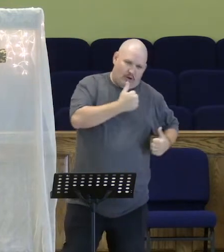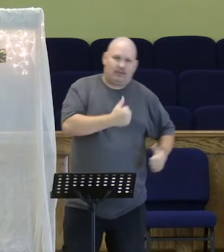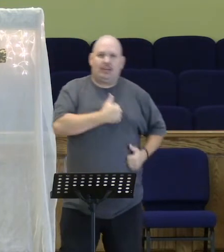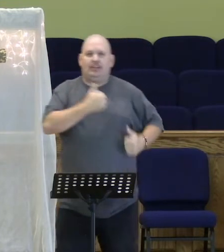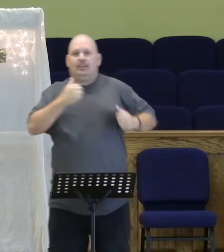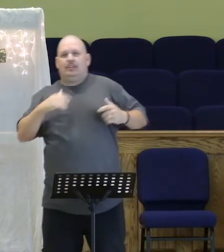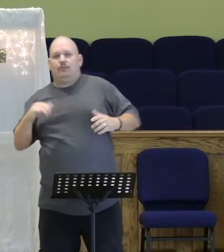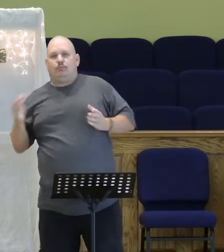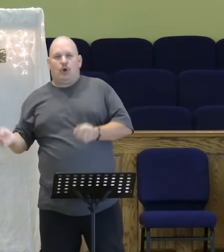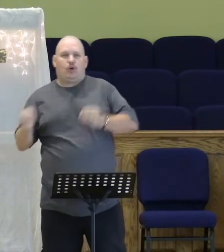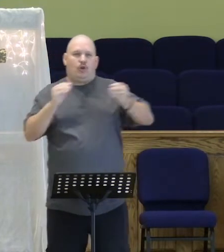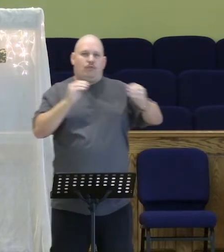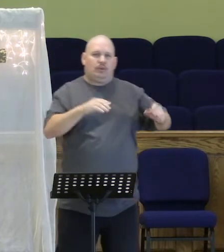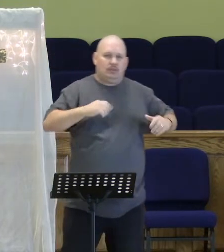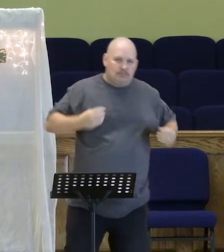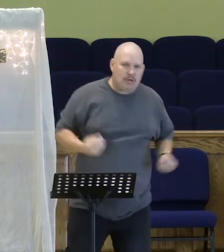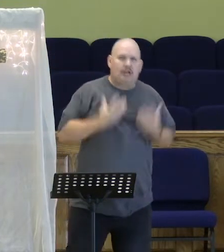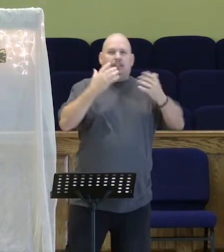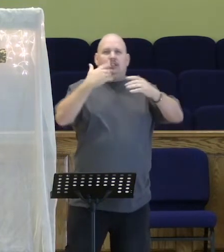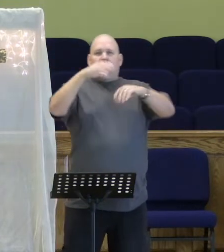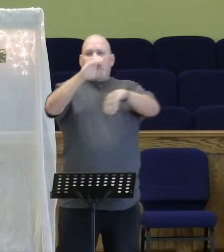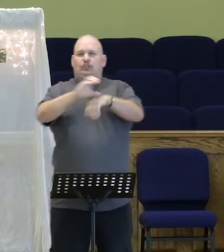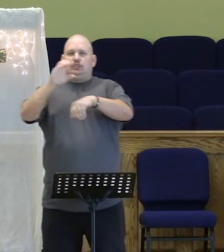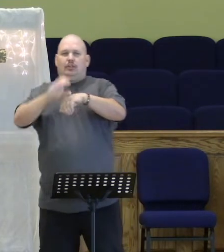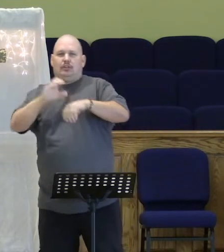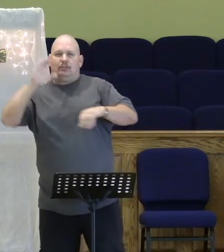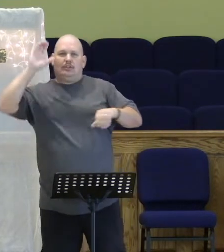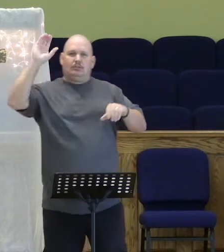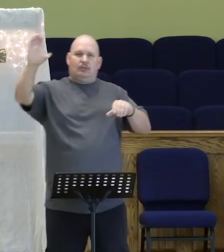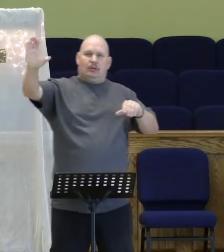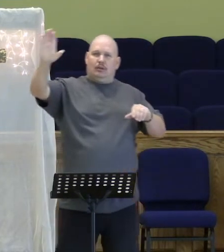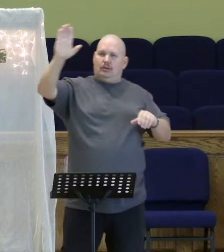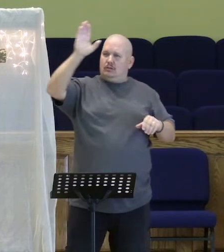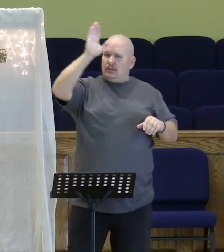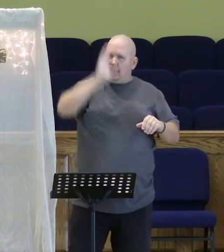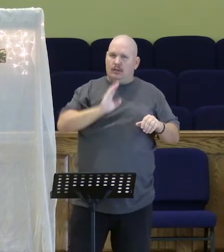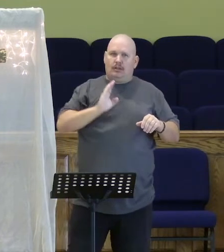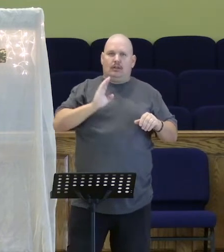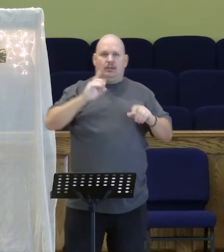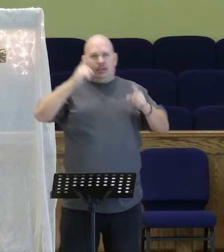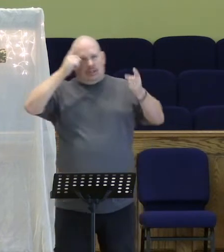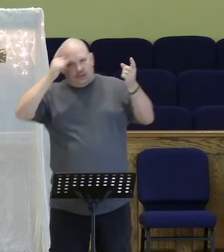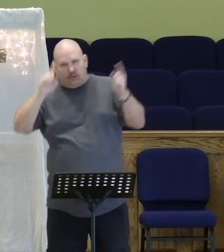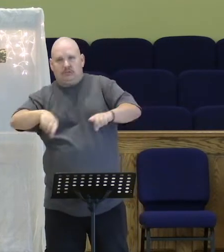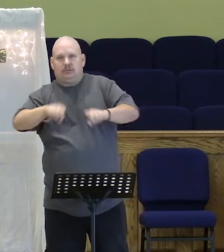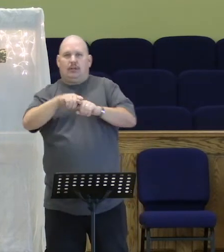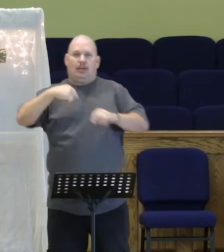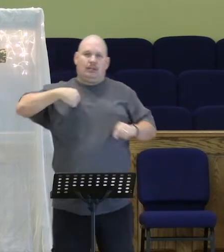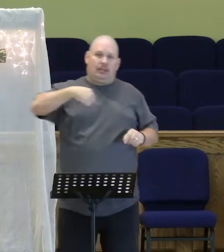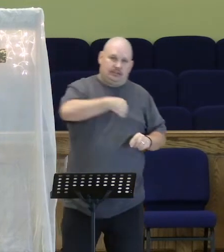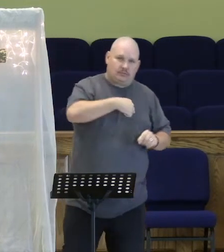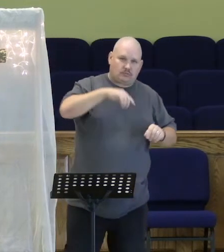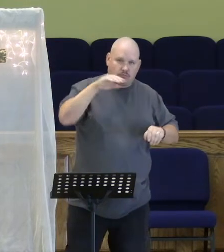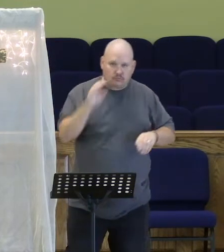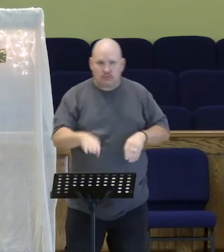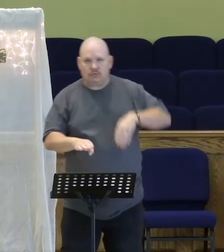mighty army moves the church of God. Brothers,